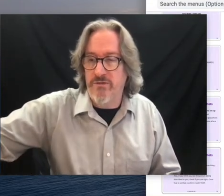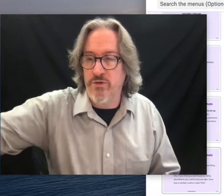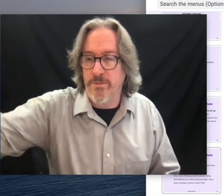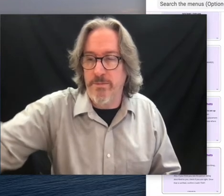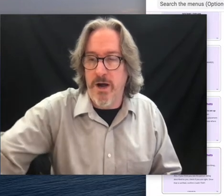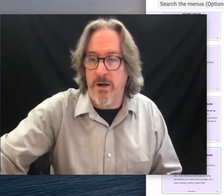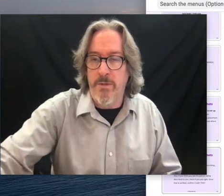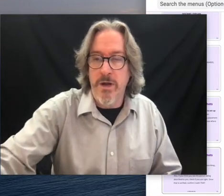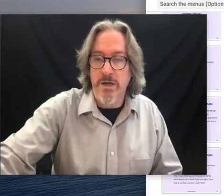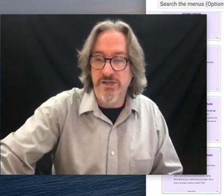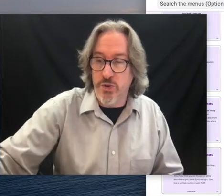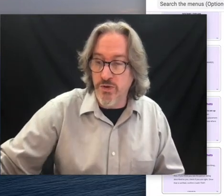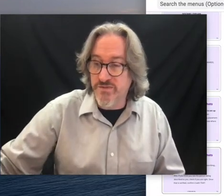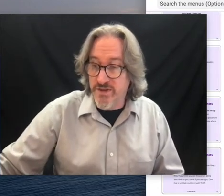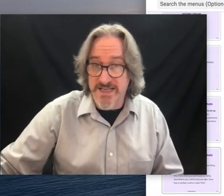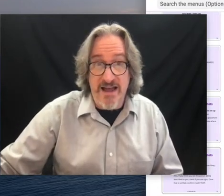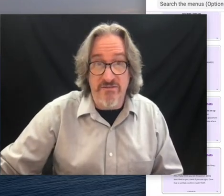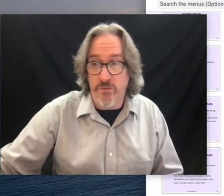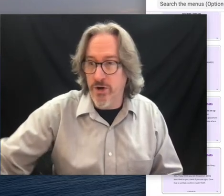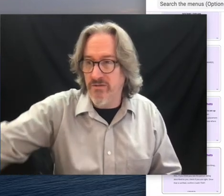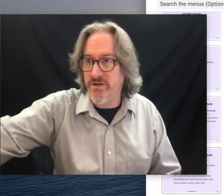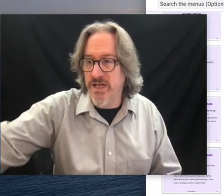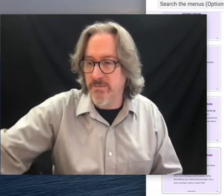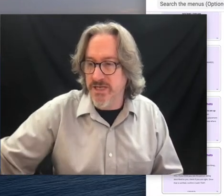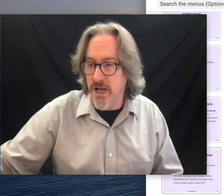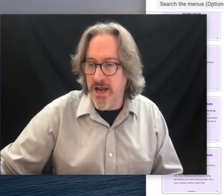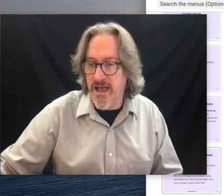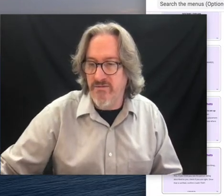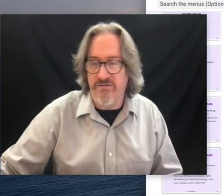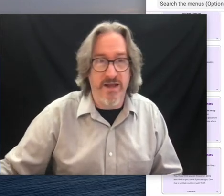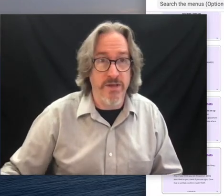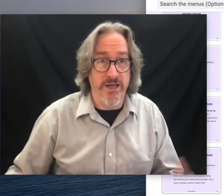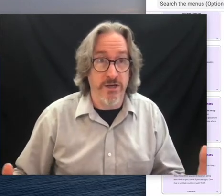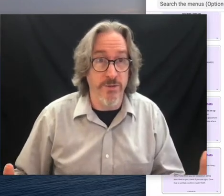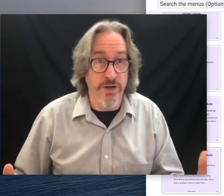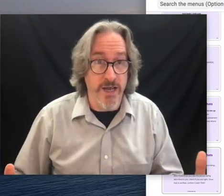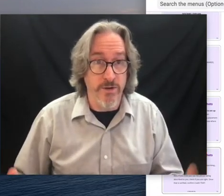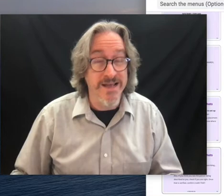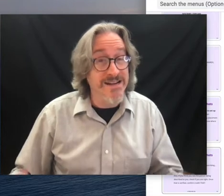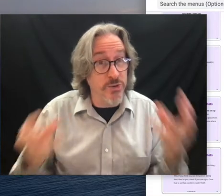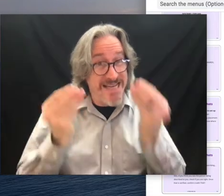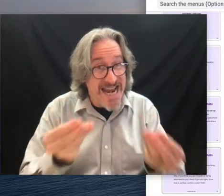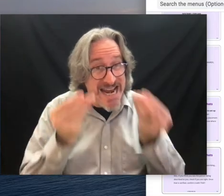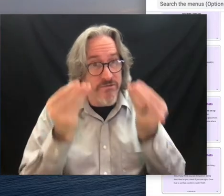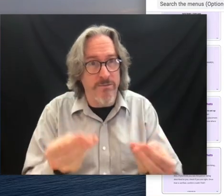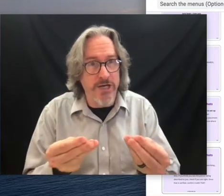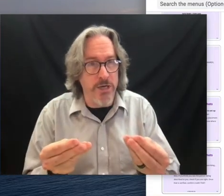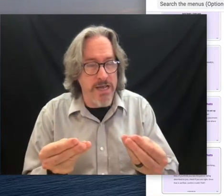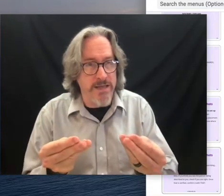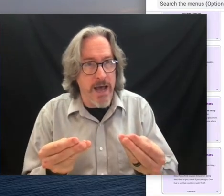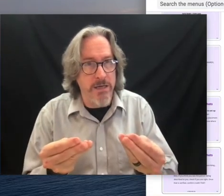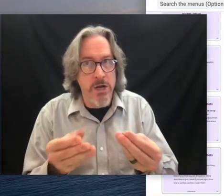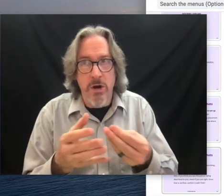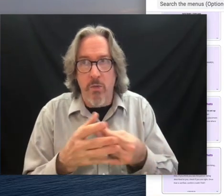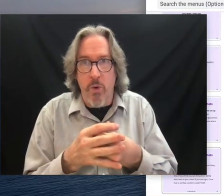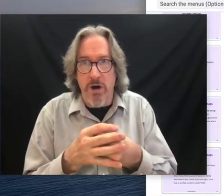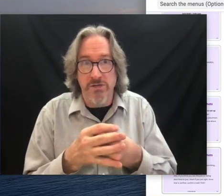went through schools for the deaf, would oftentimes not have a family they could communicate with. So getting information like